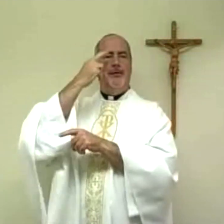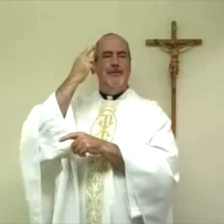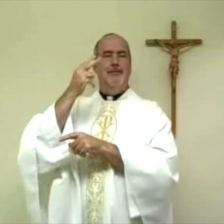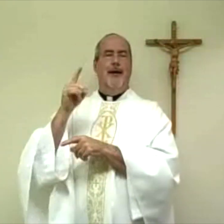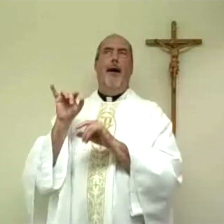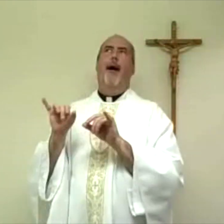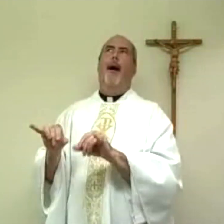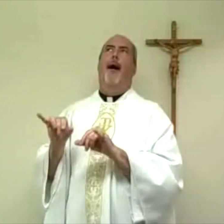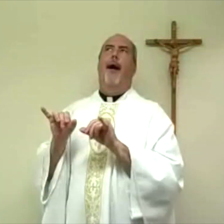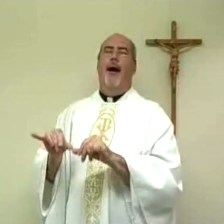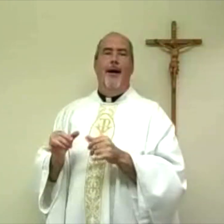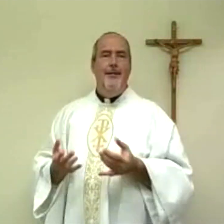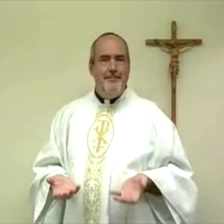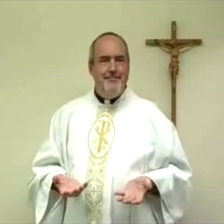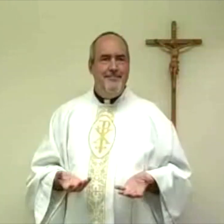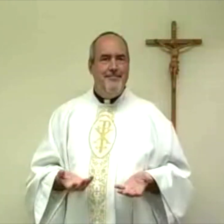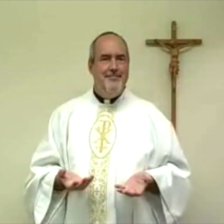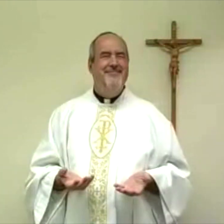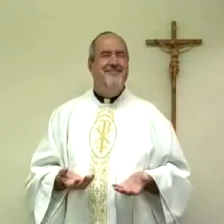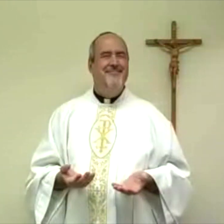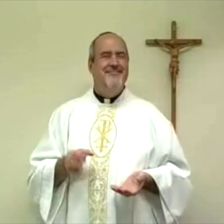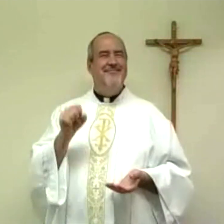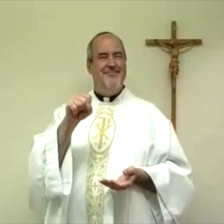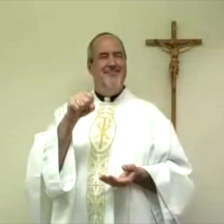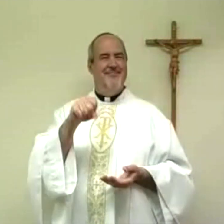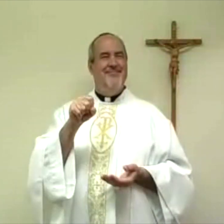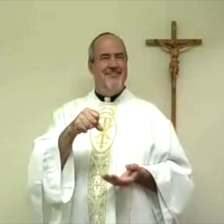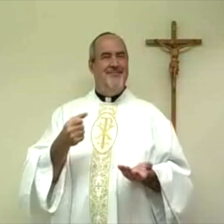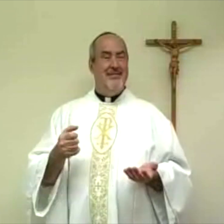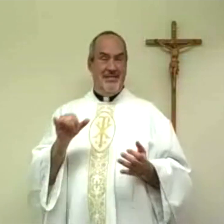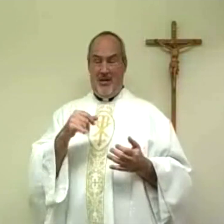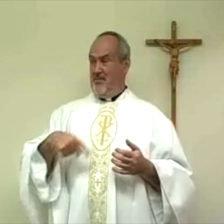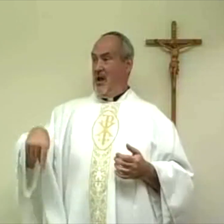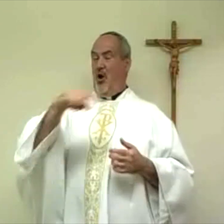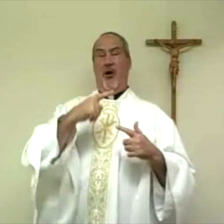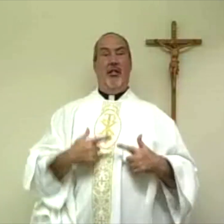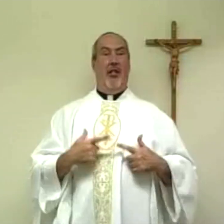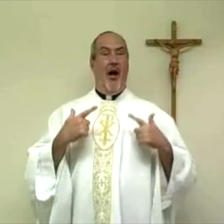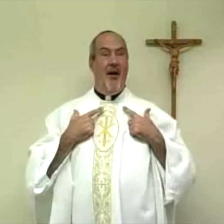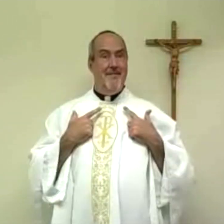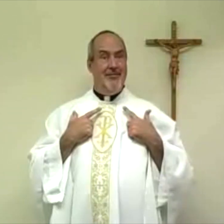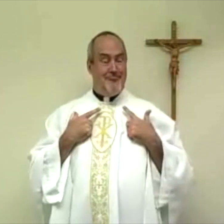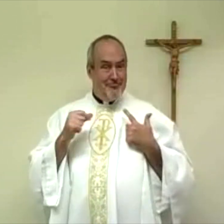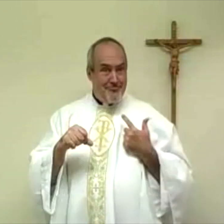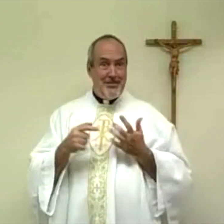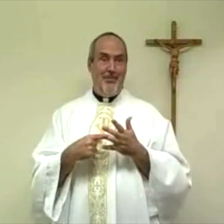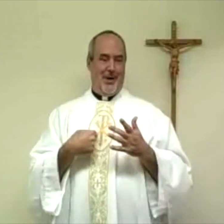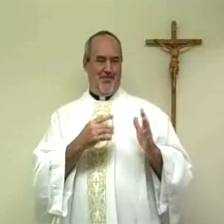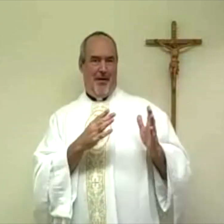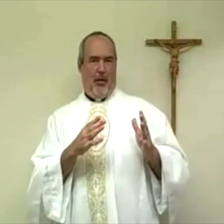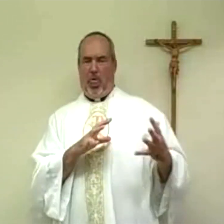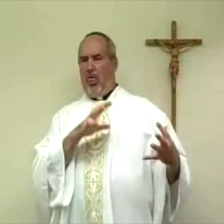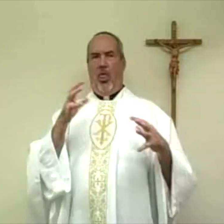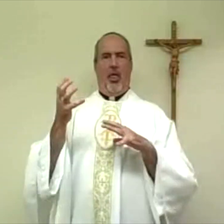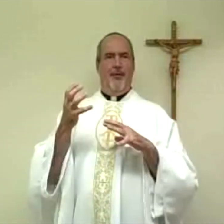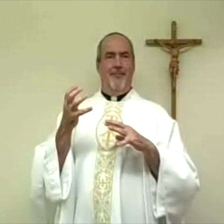that He wants them to be on, and they'll understand in the long run. In our life, sometimes we